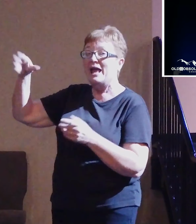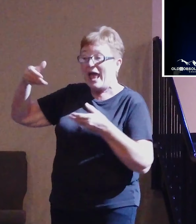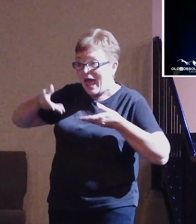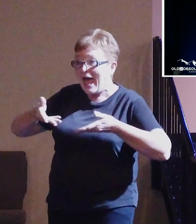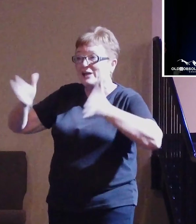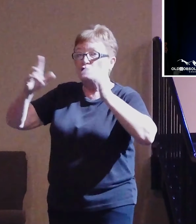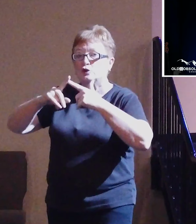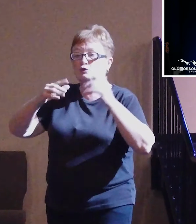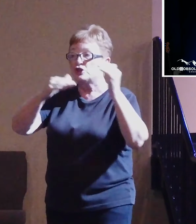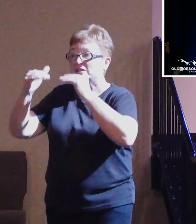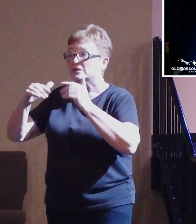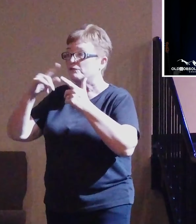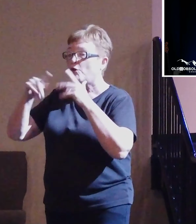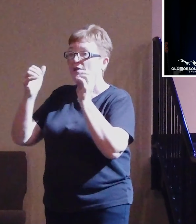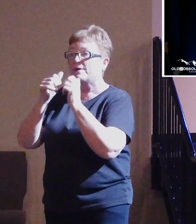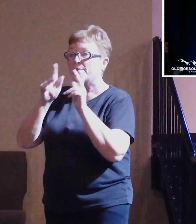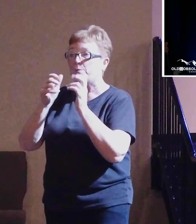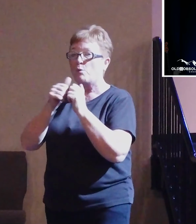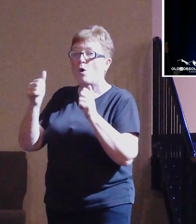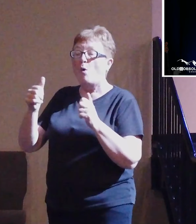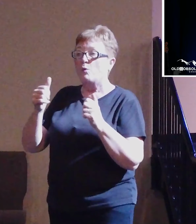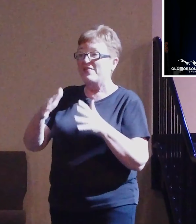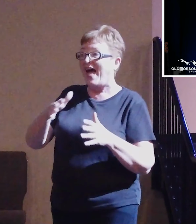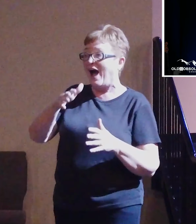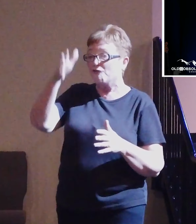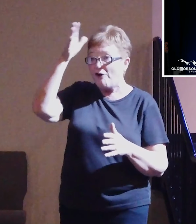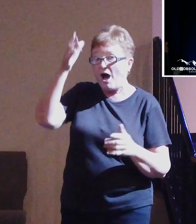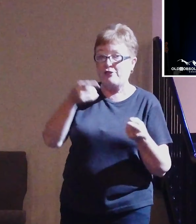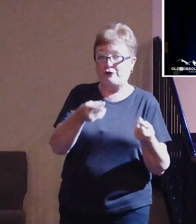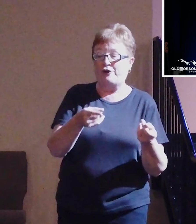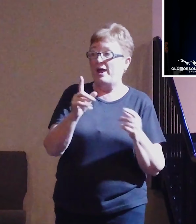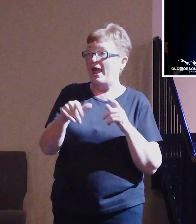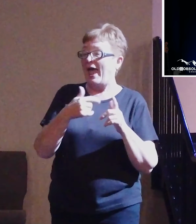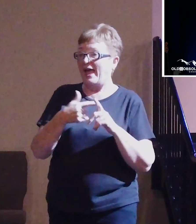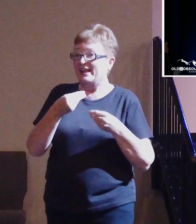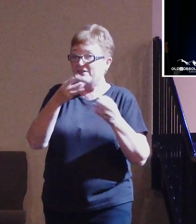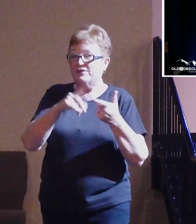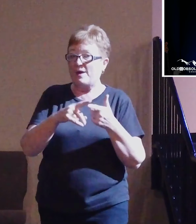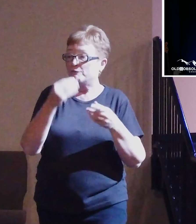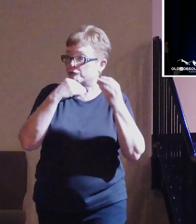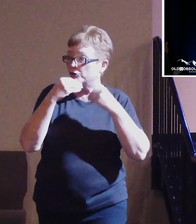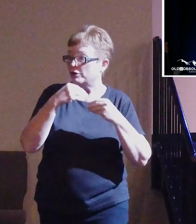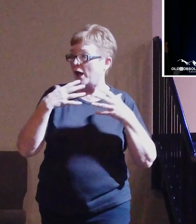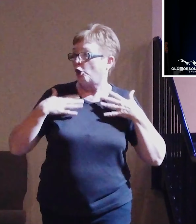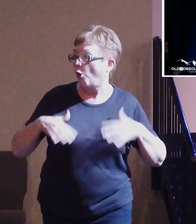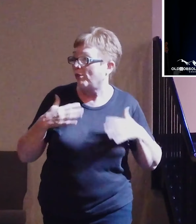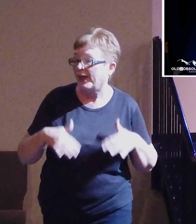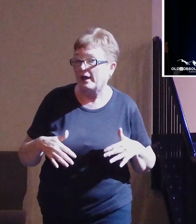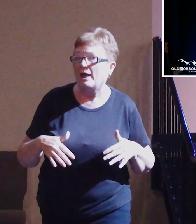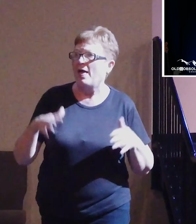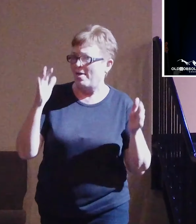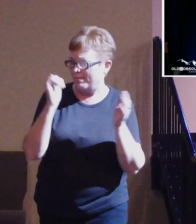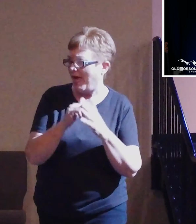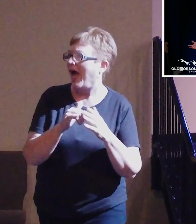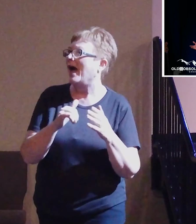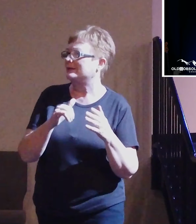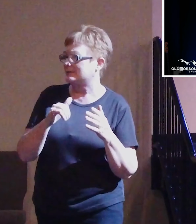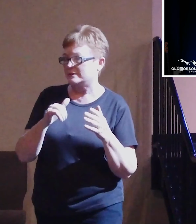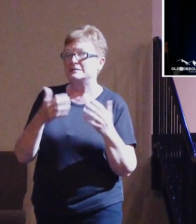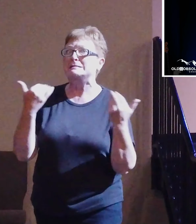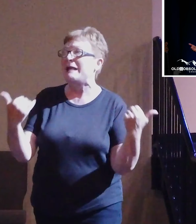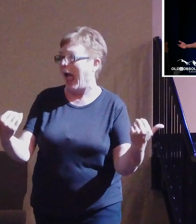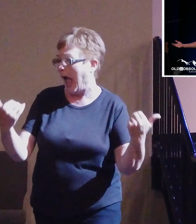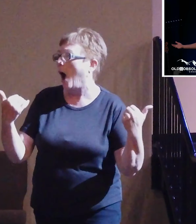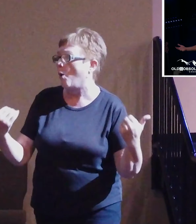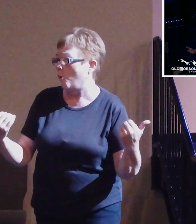fatherless and the widow and loves the sojourner, giving him food and clothing. That's very much of a here and